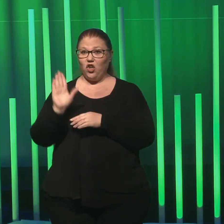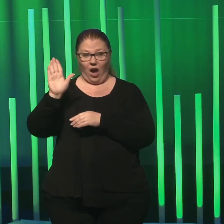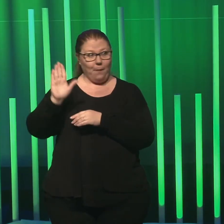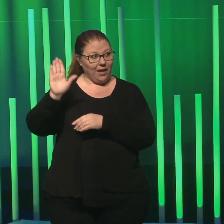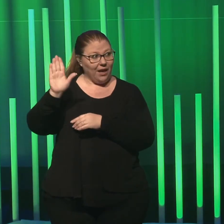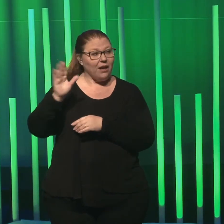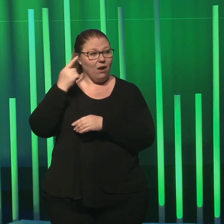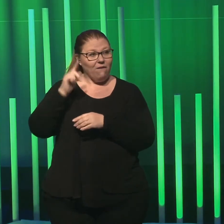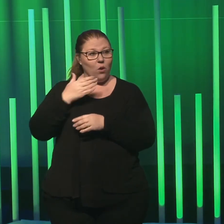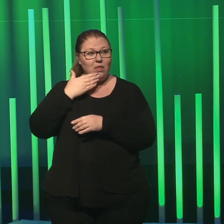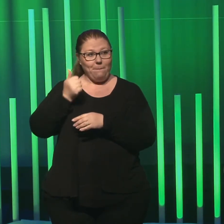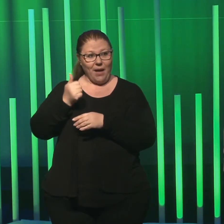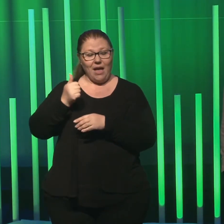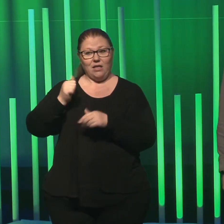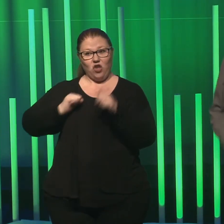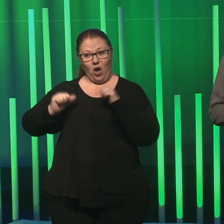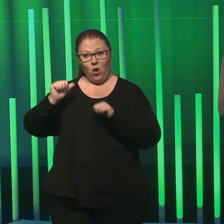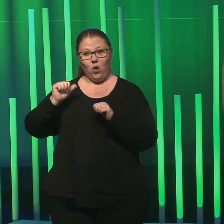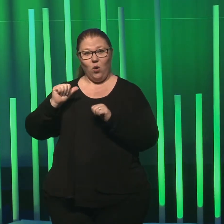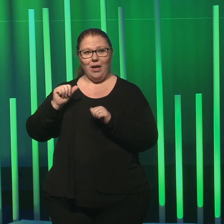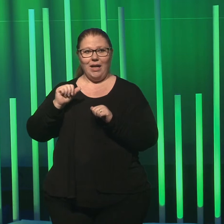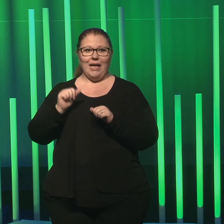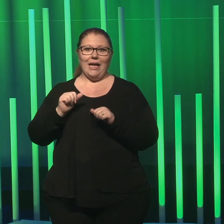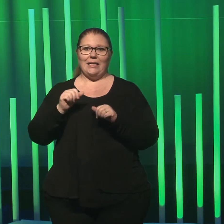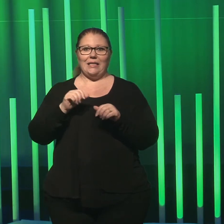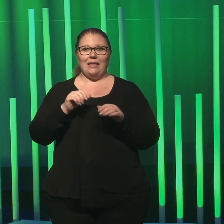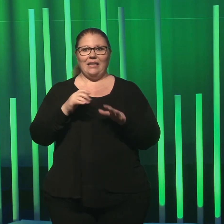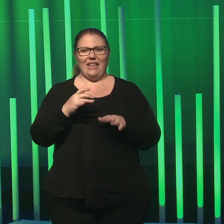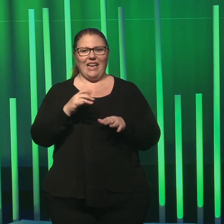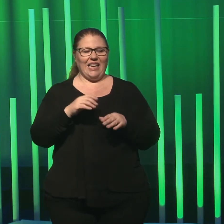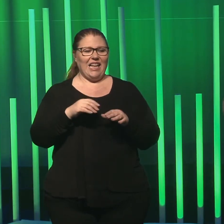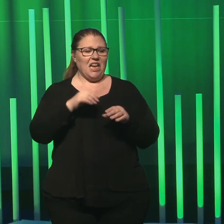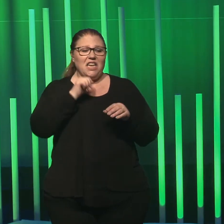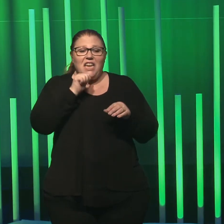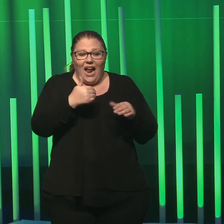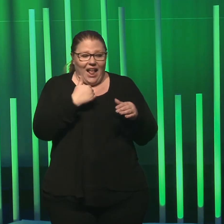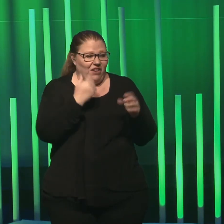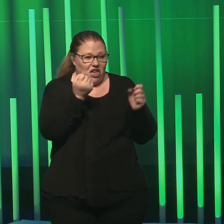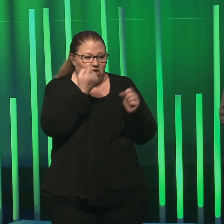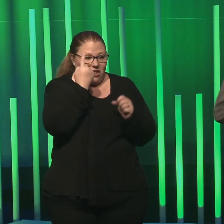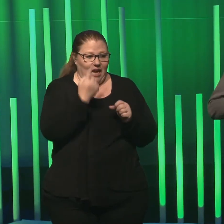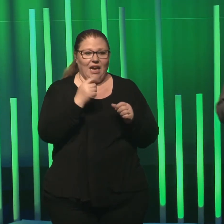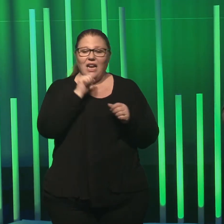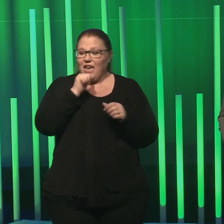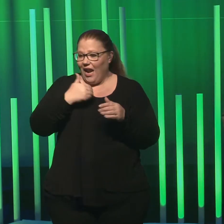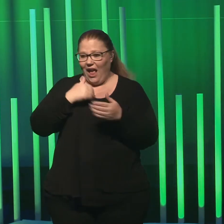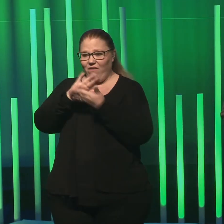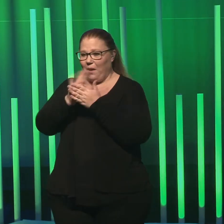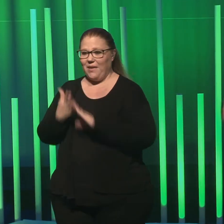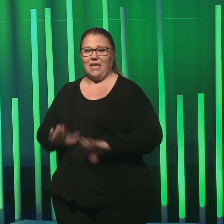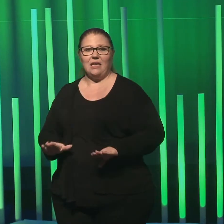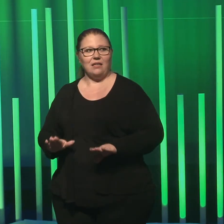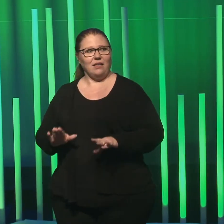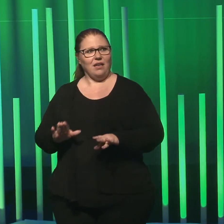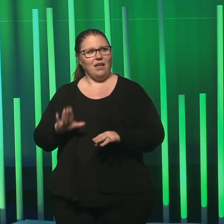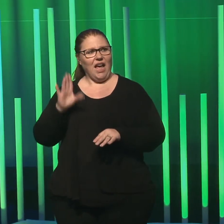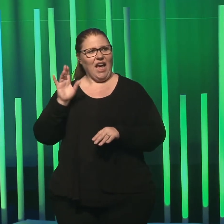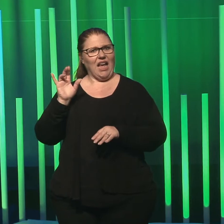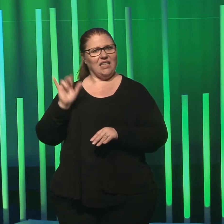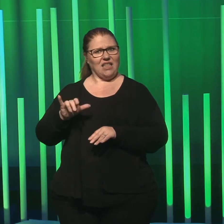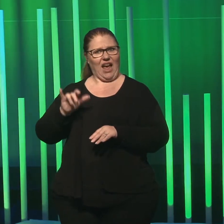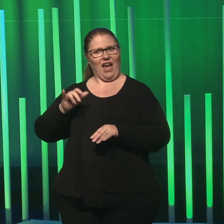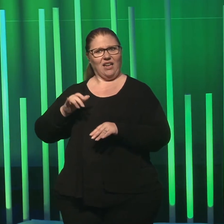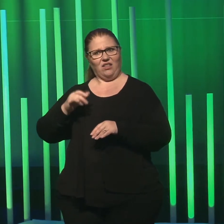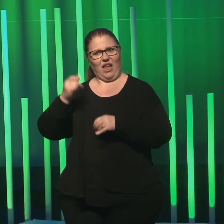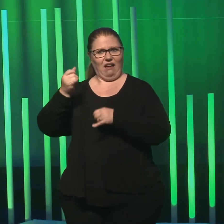sometimes for Best Show, they really deal more with that, like either lack of understanding or lack of peace, and we drive into it. And the question becomes, like, is it a punchline? And